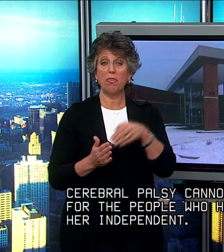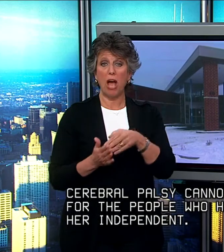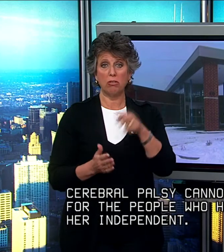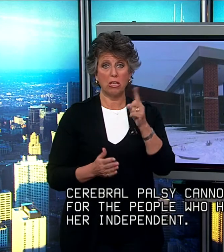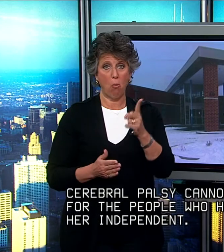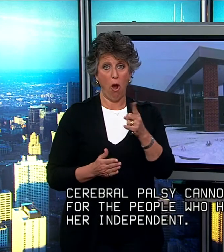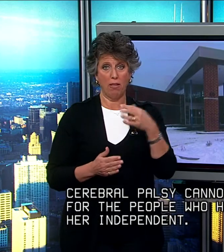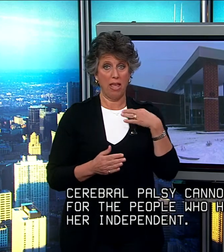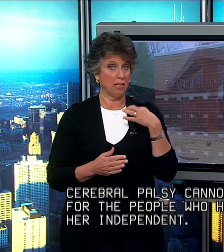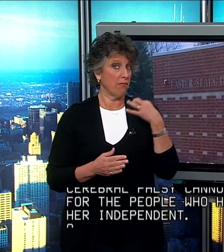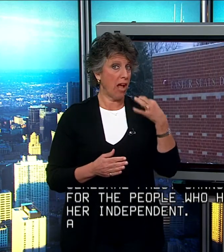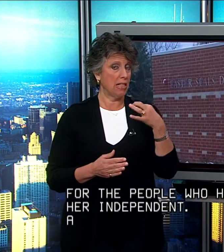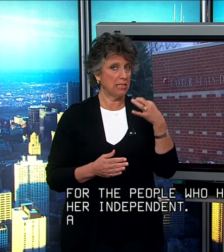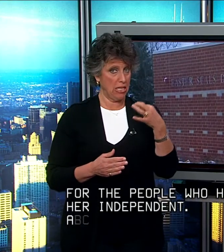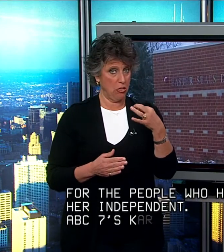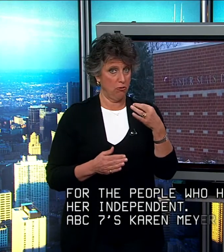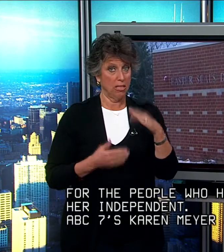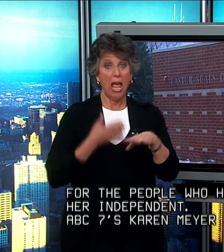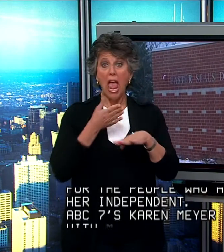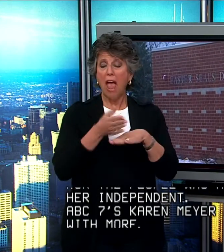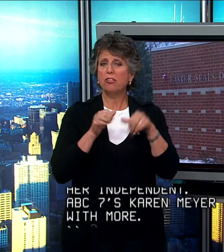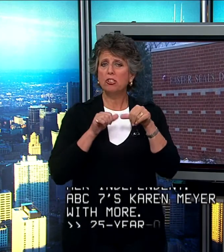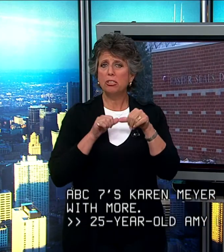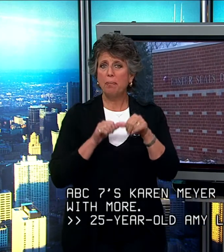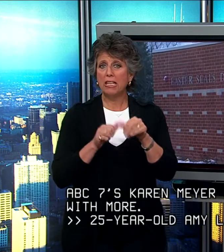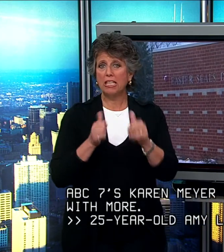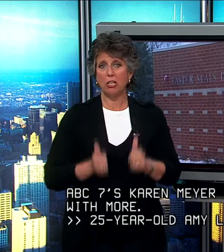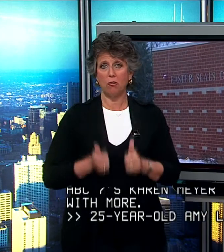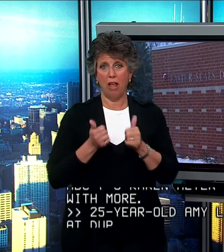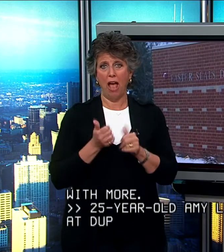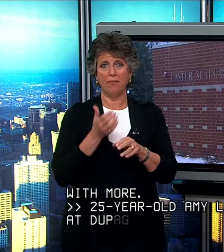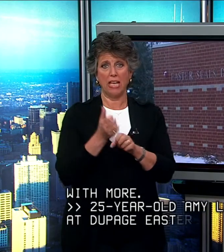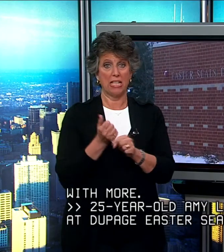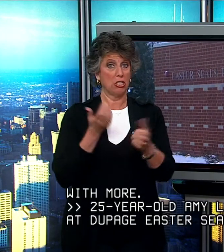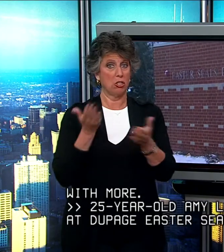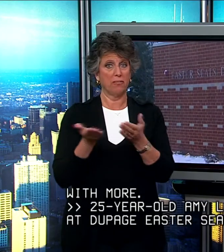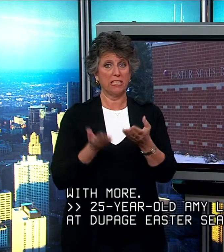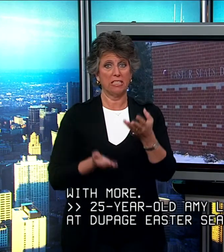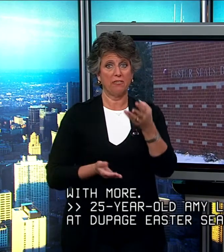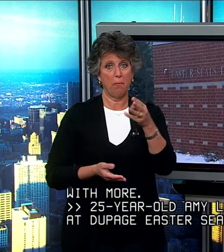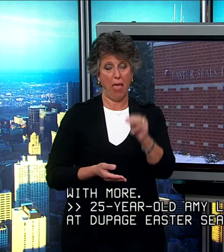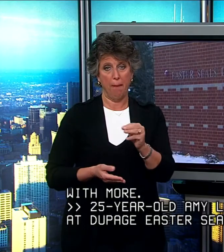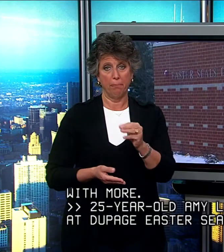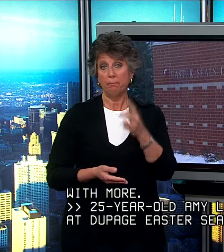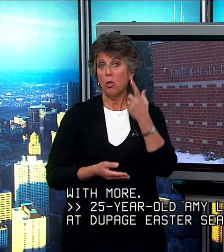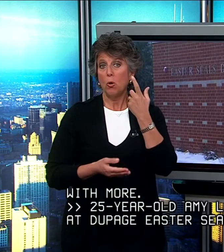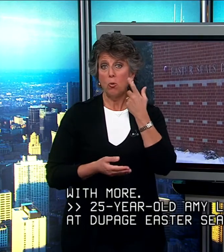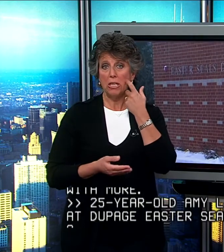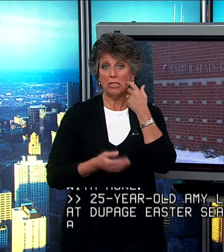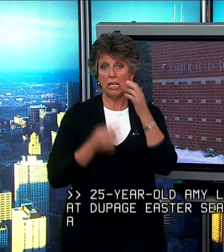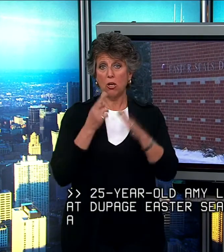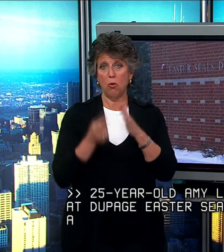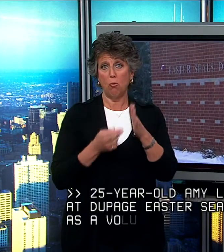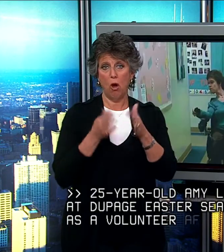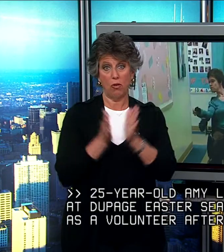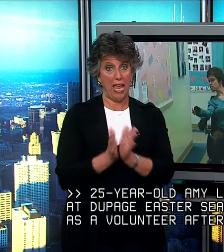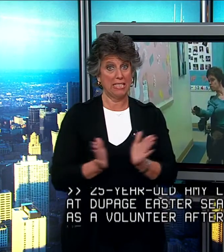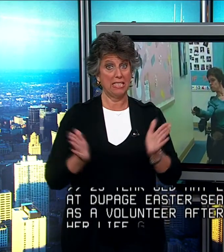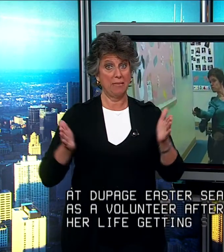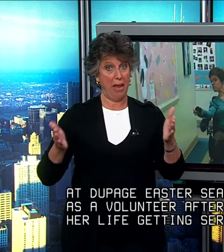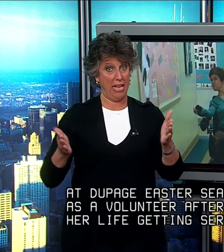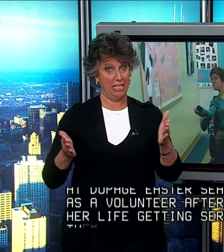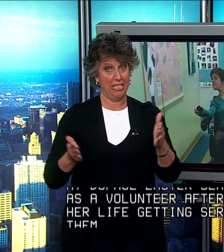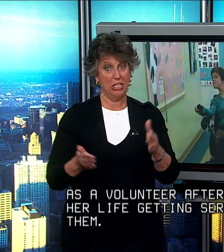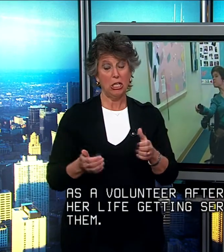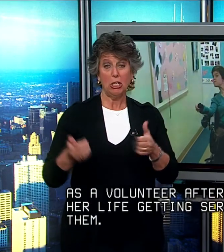in 2001 as a volunteer, after spending her life getting services from them. Recently, her role